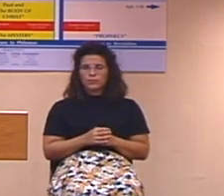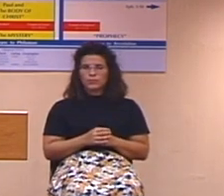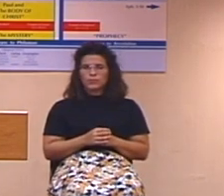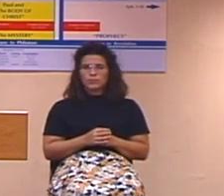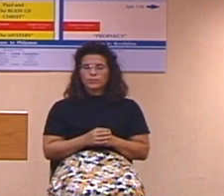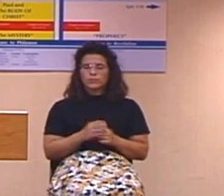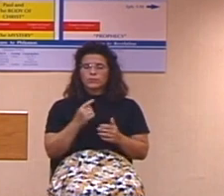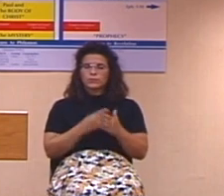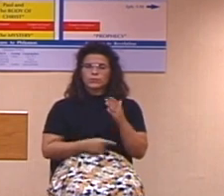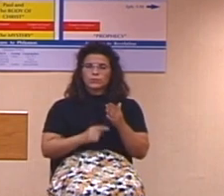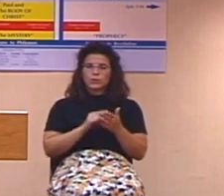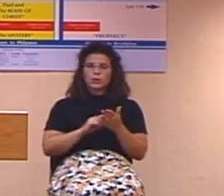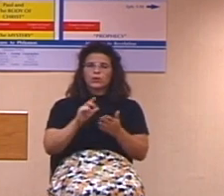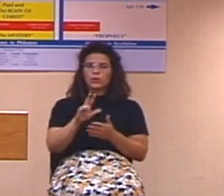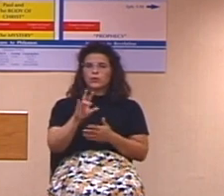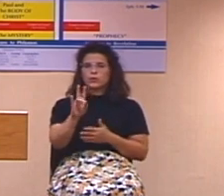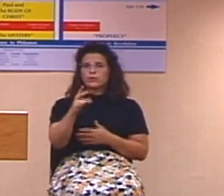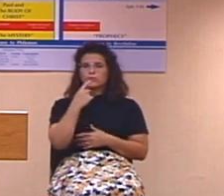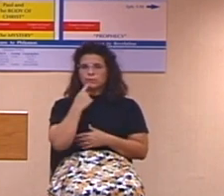What does verse 37 say?